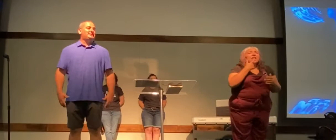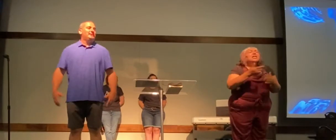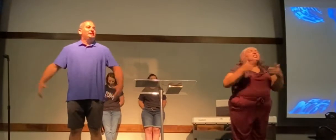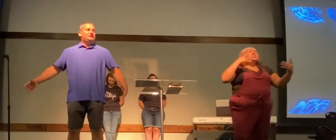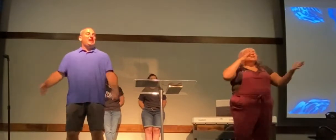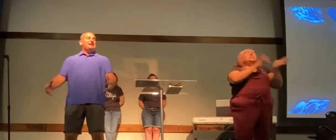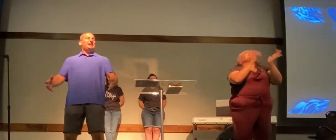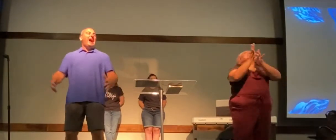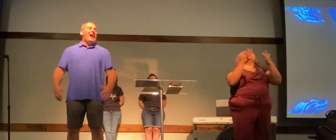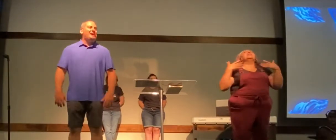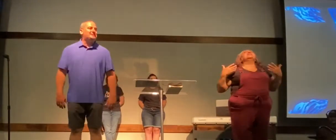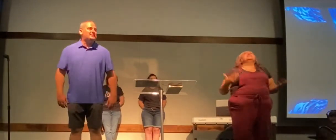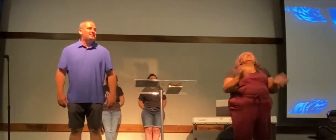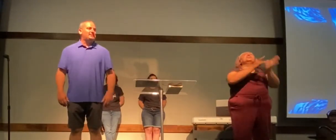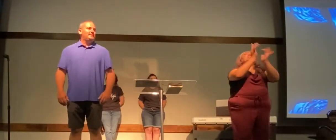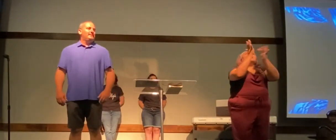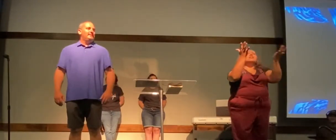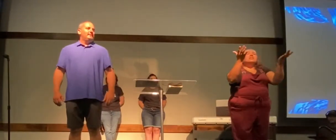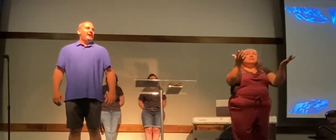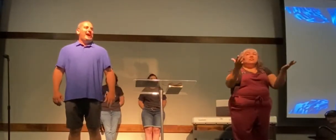Jesus! Jesus!